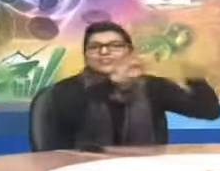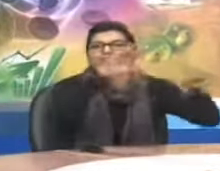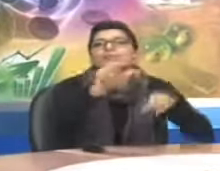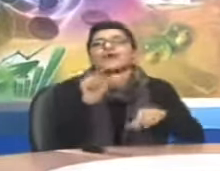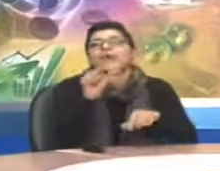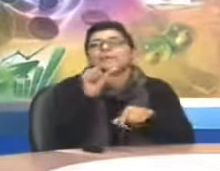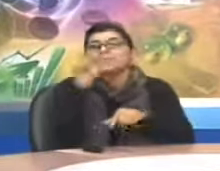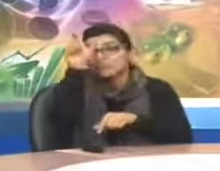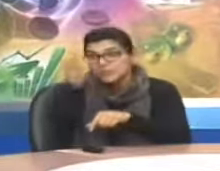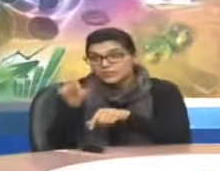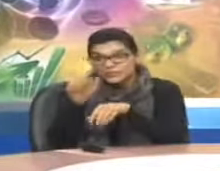according to the